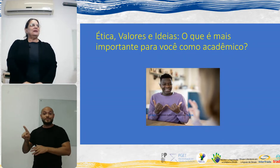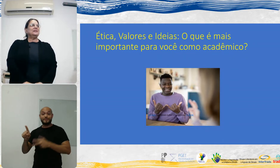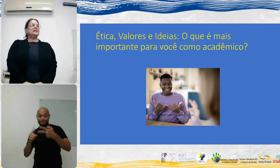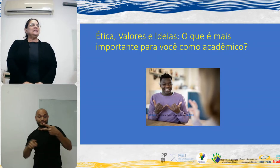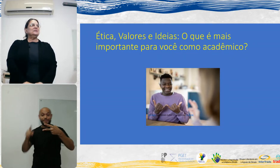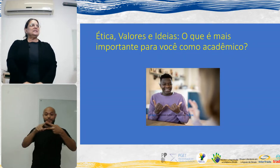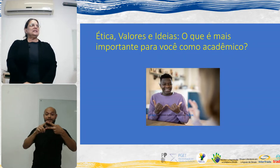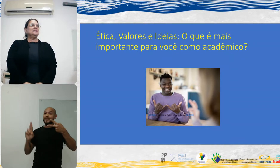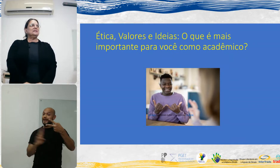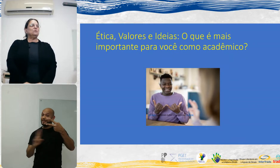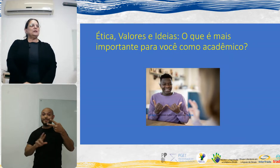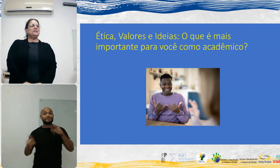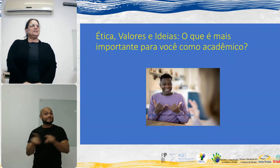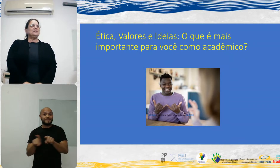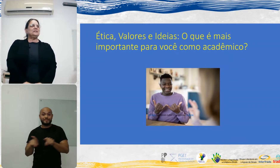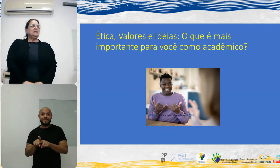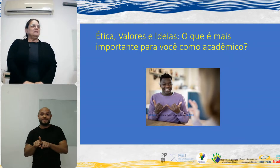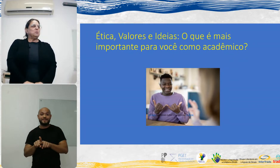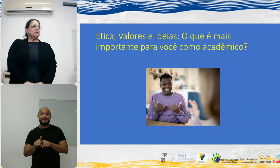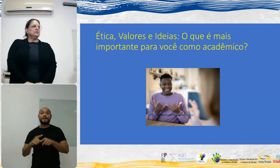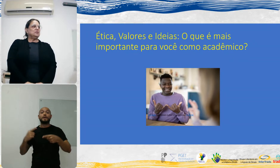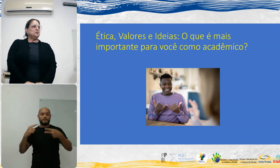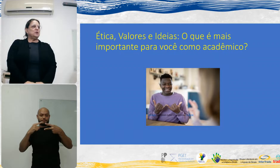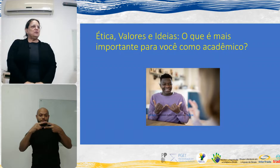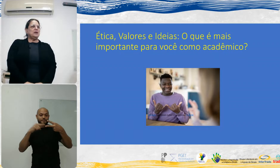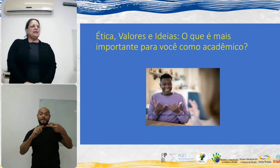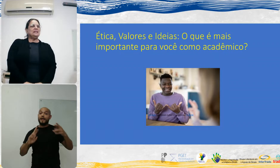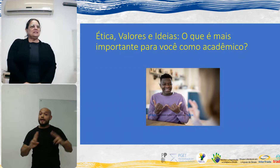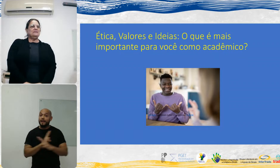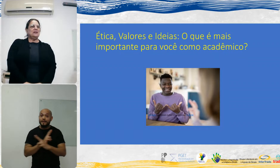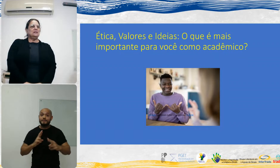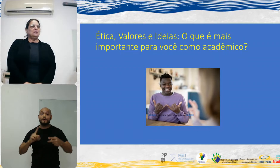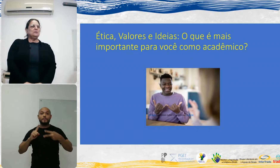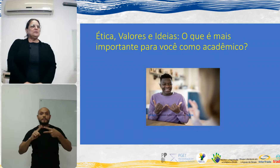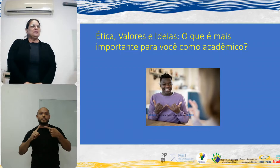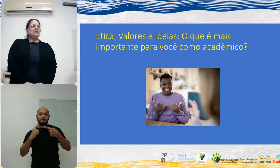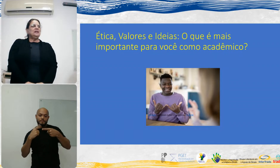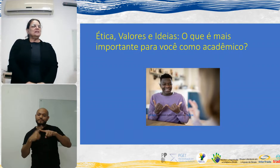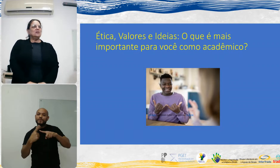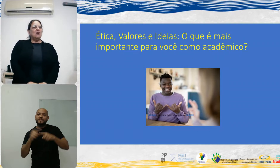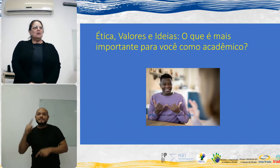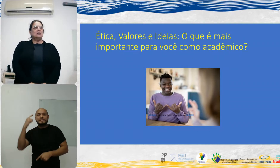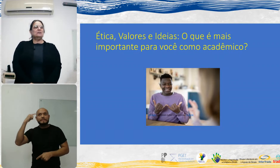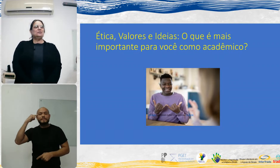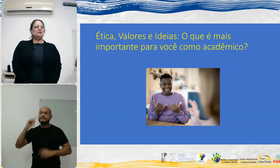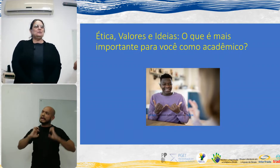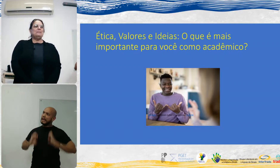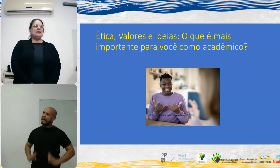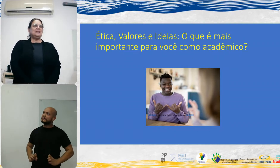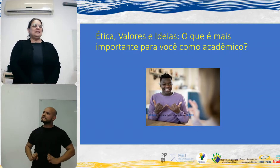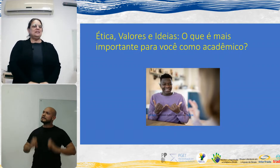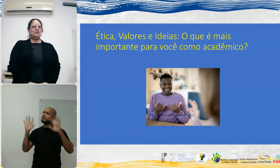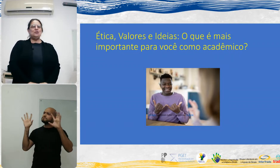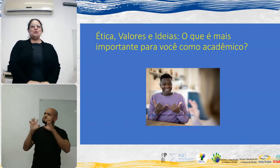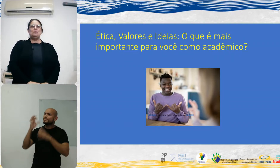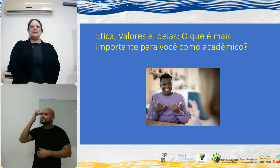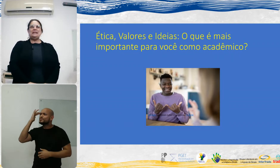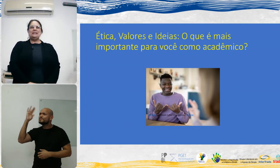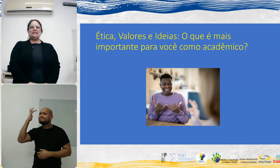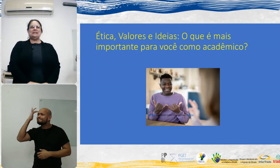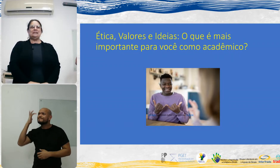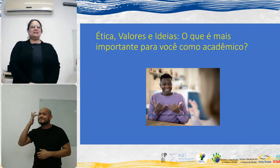don't have a clear sense of what's important to you with your ethics and values, it's harder to make these